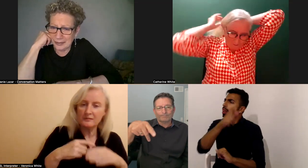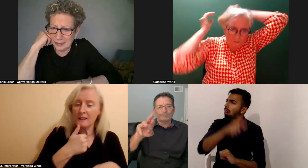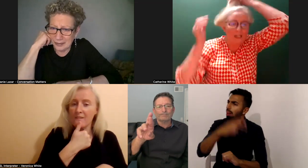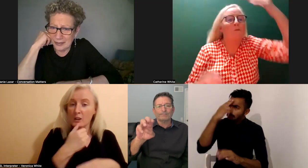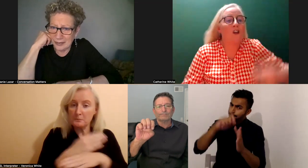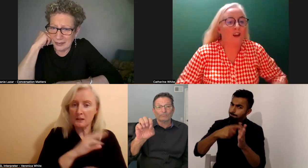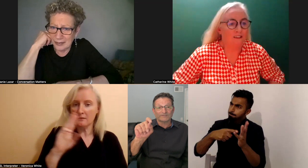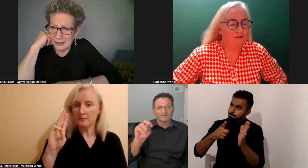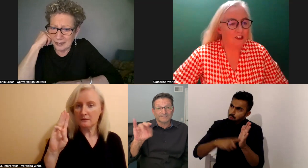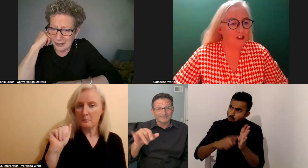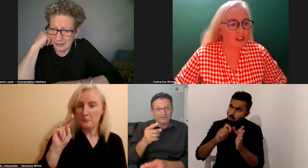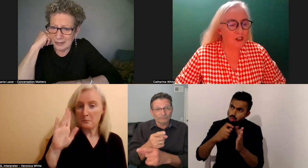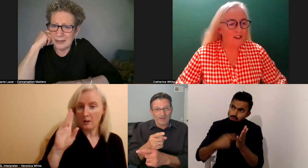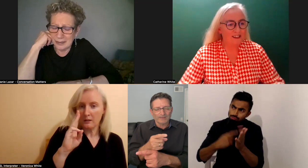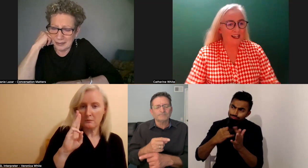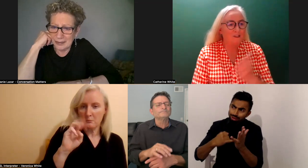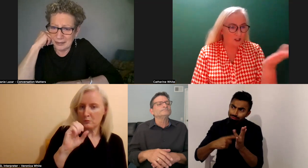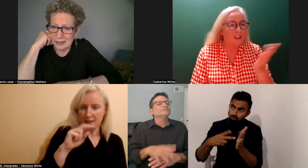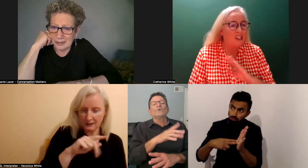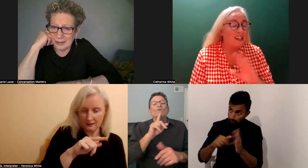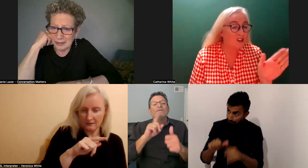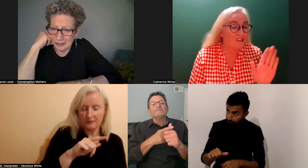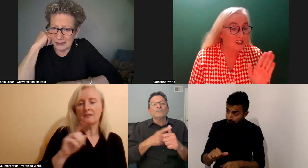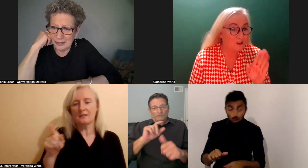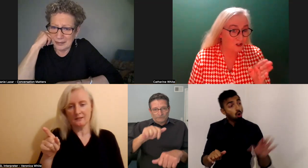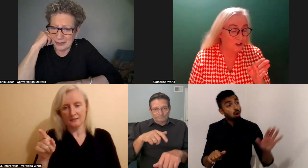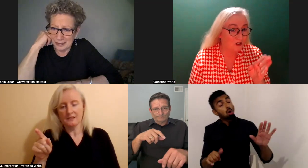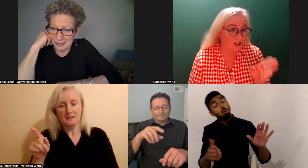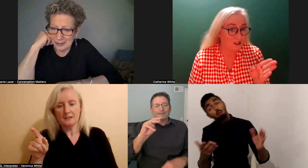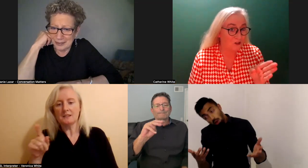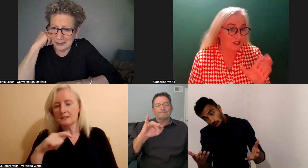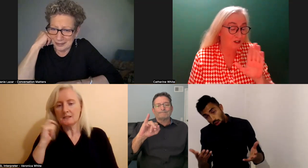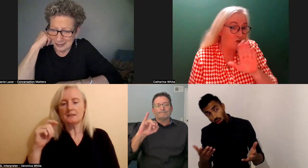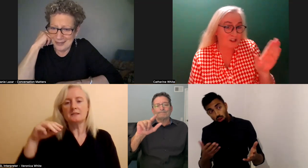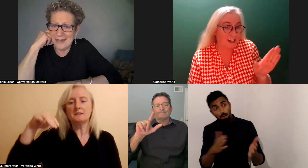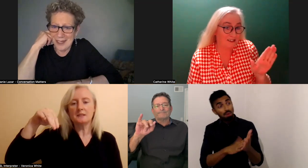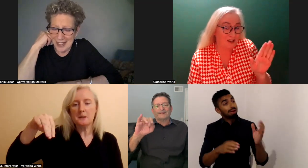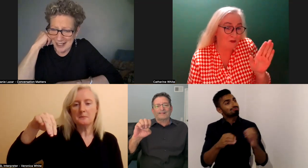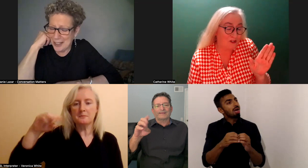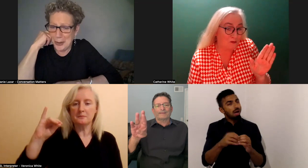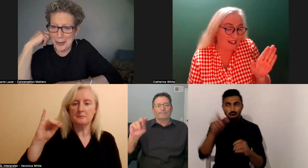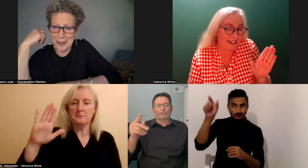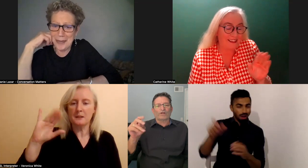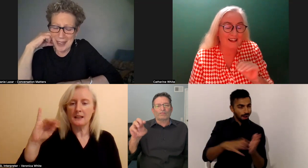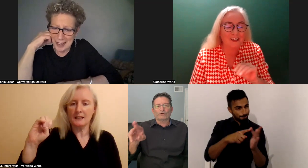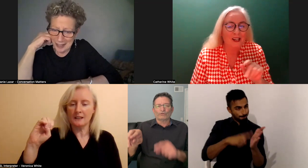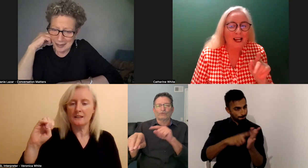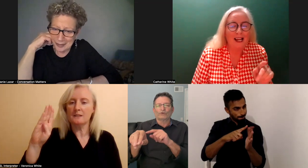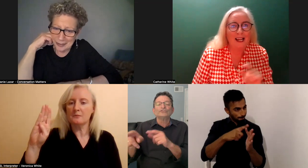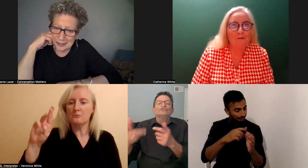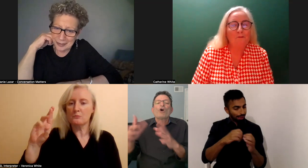with Millie Brother. She was she has already told you her story, so I won't duplicate